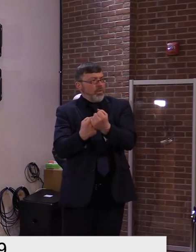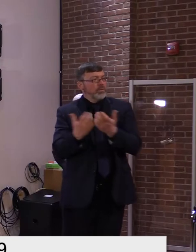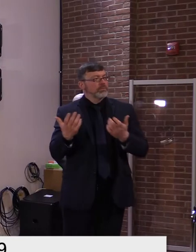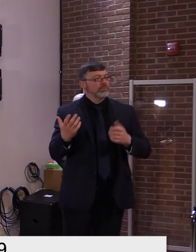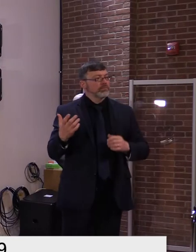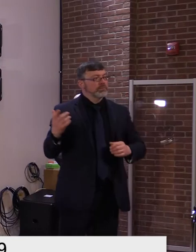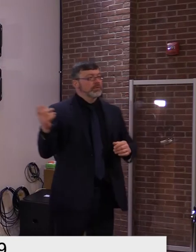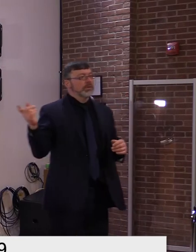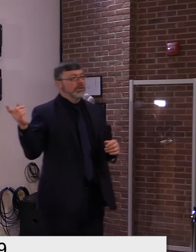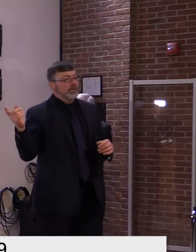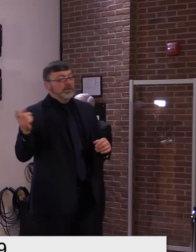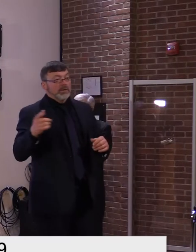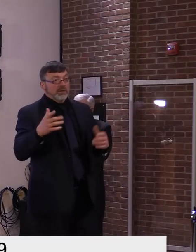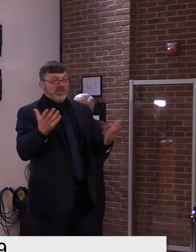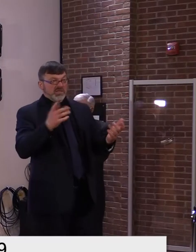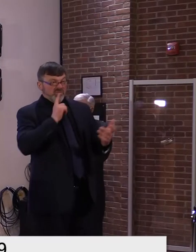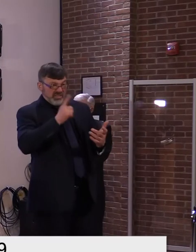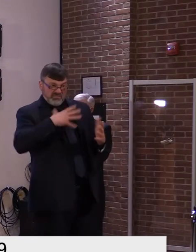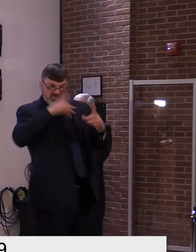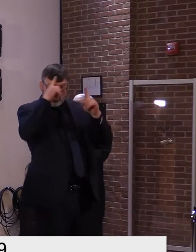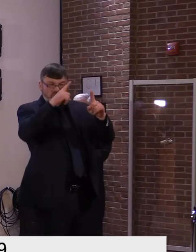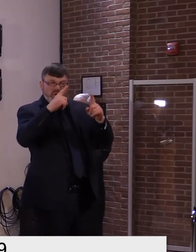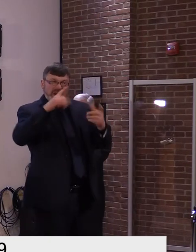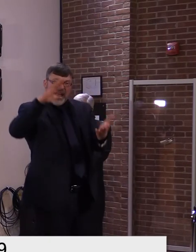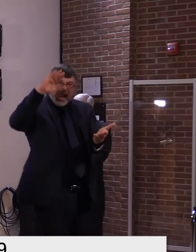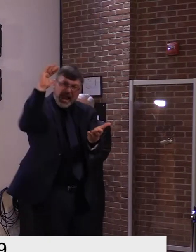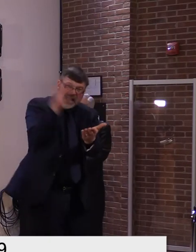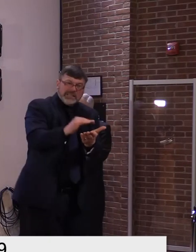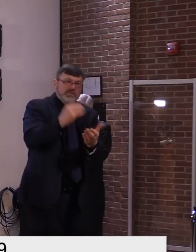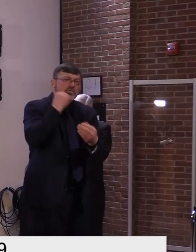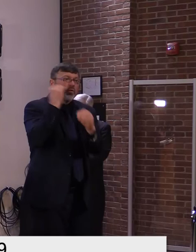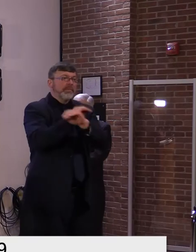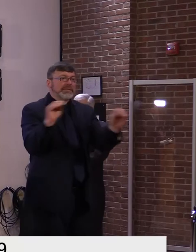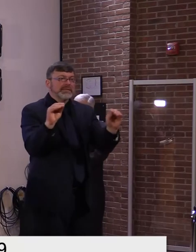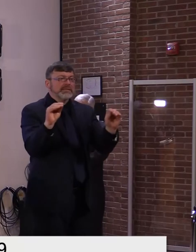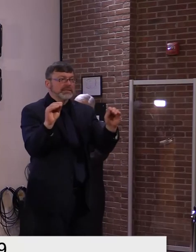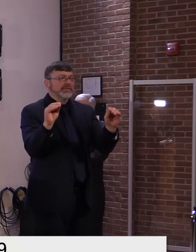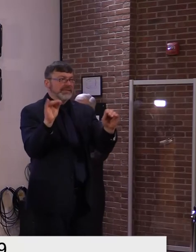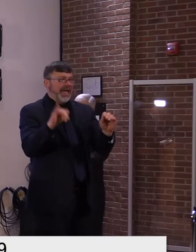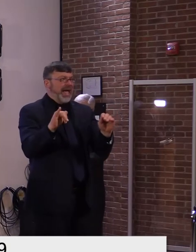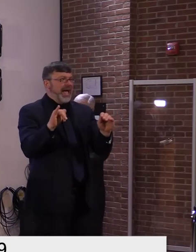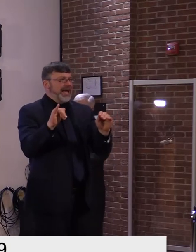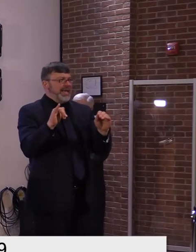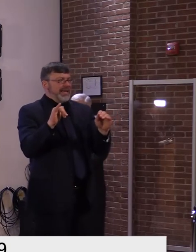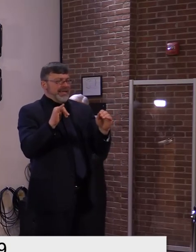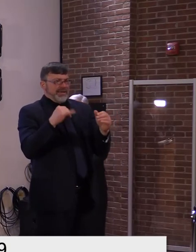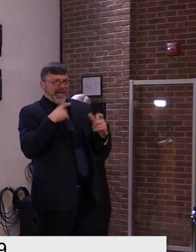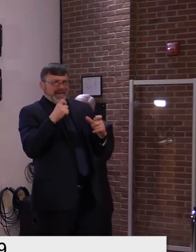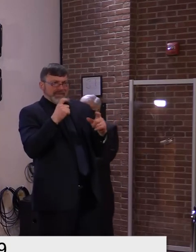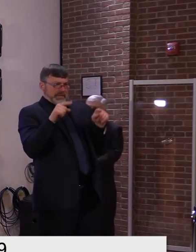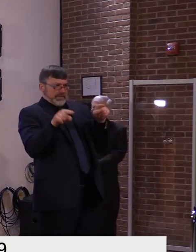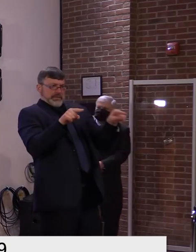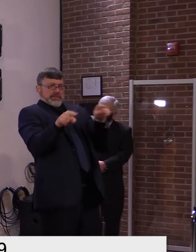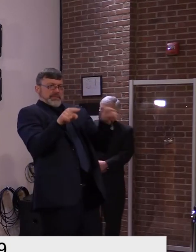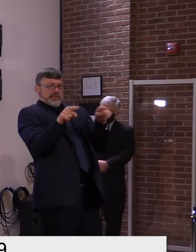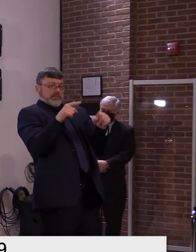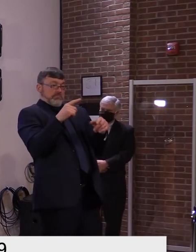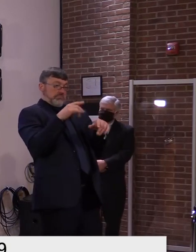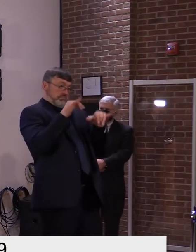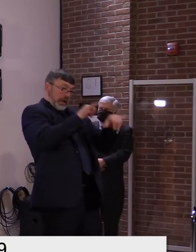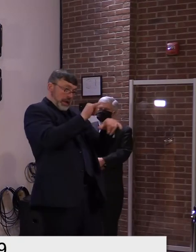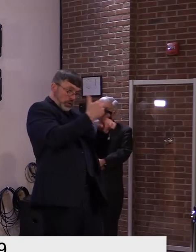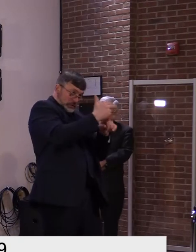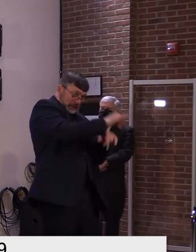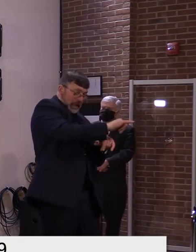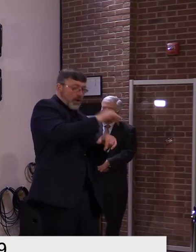in the long-term, and we have to consider both. And if it's if we have the flexibility, and I'm not sure